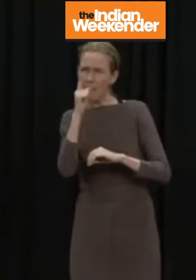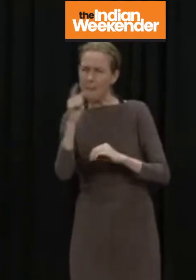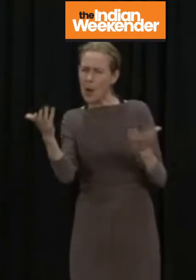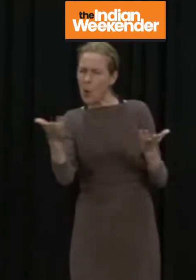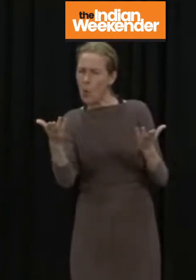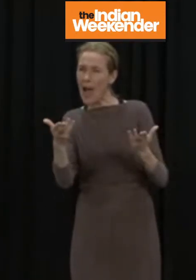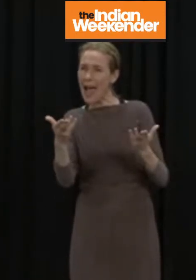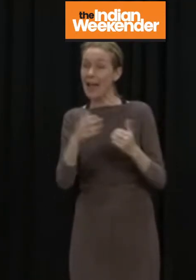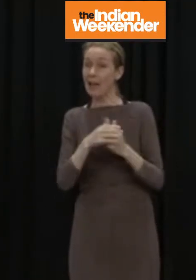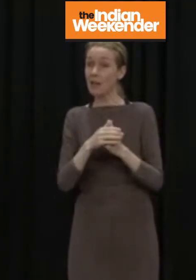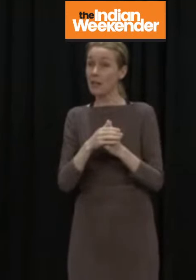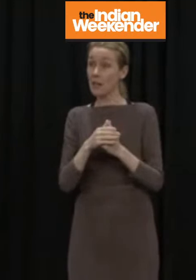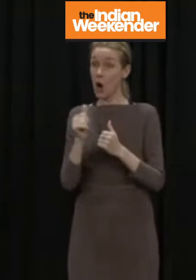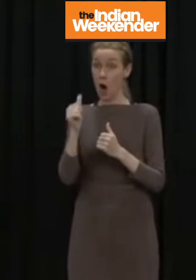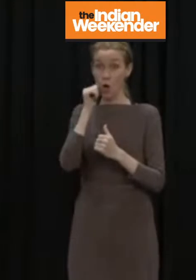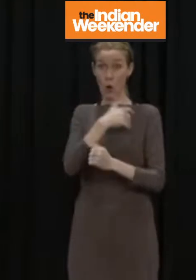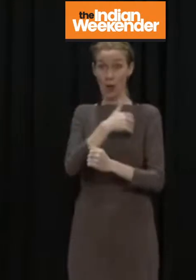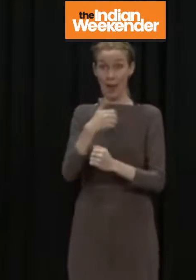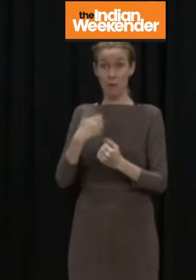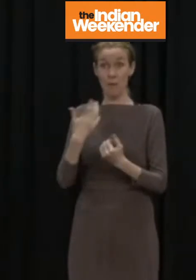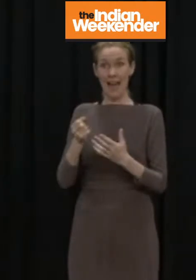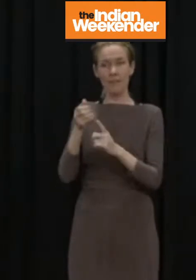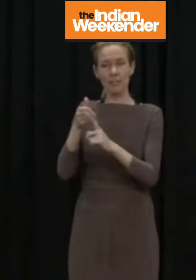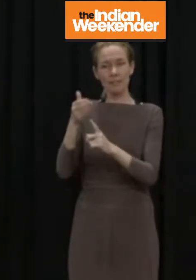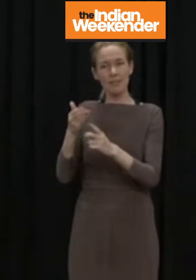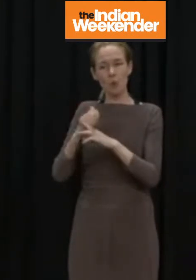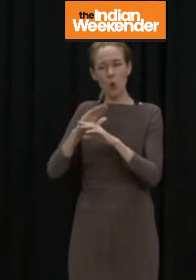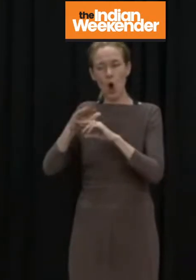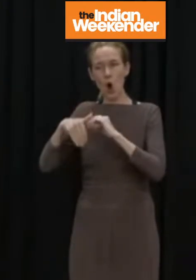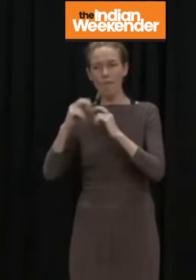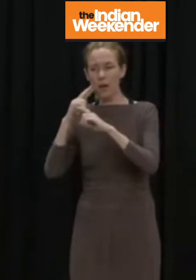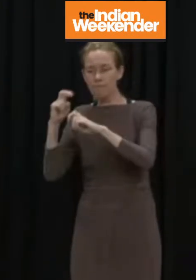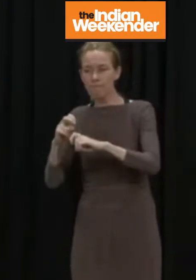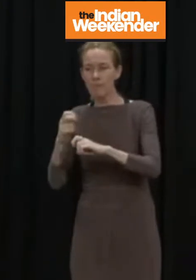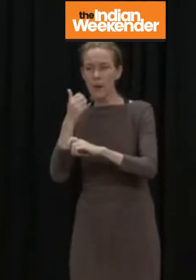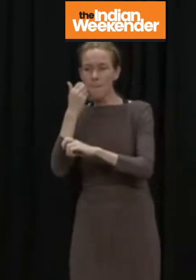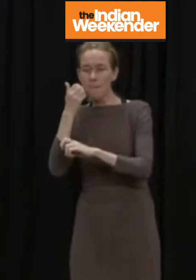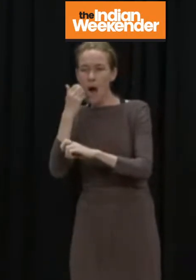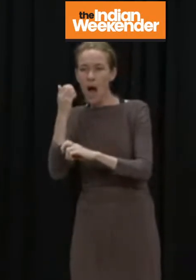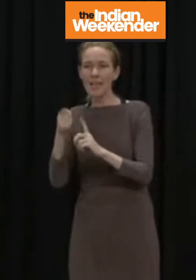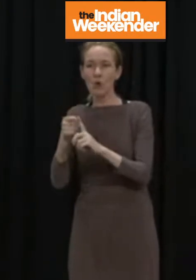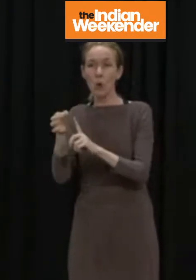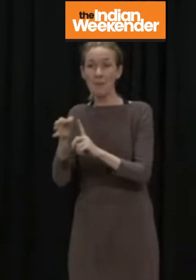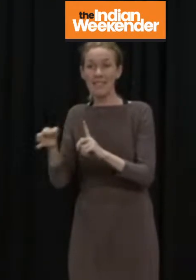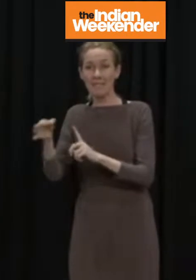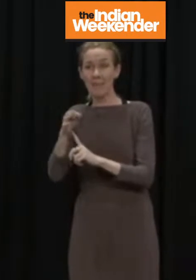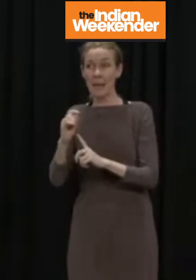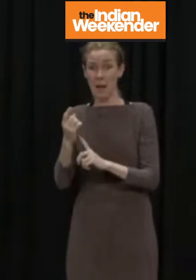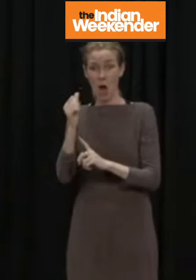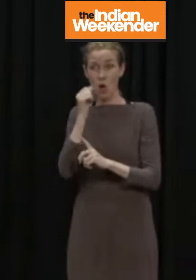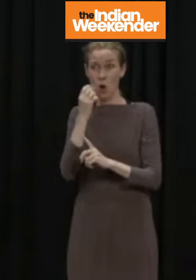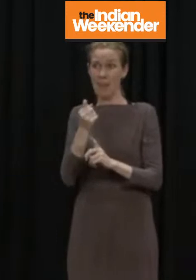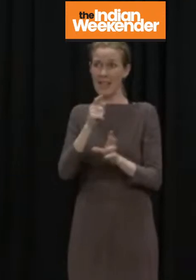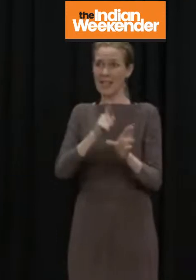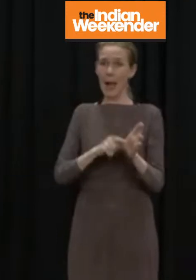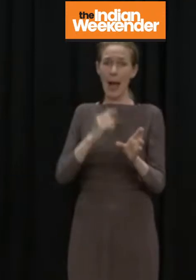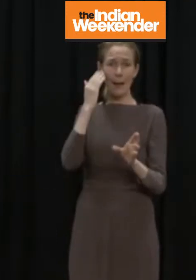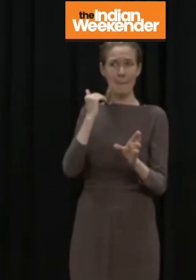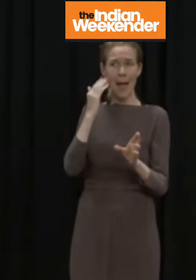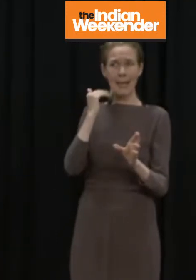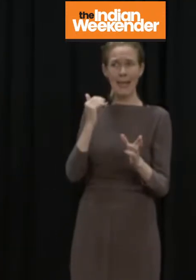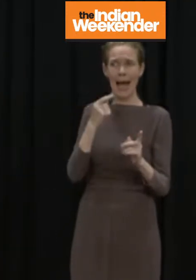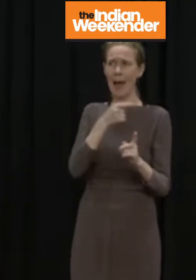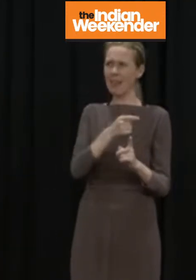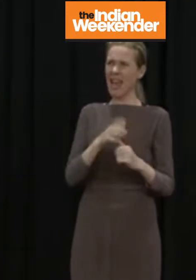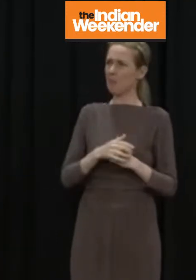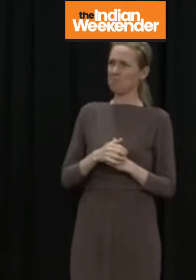Pacifica, but for example, what about young European men who think that this doesn't affect them? Do you know yet